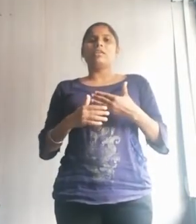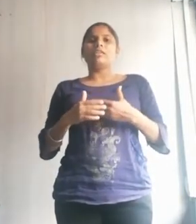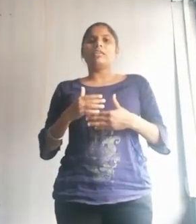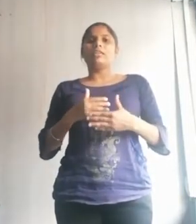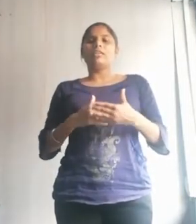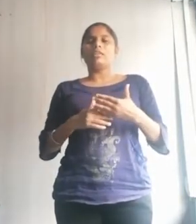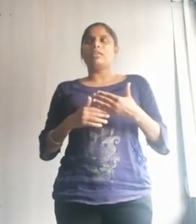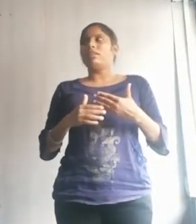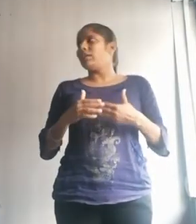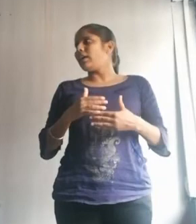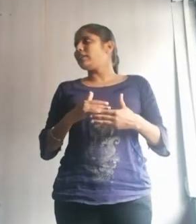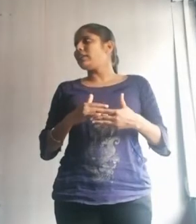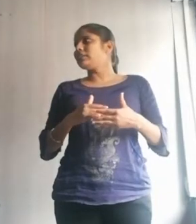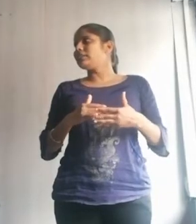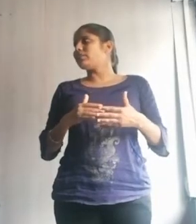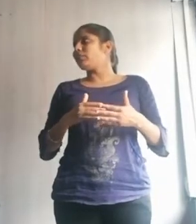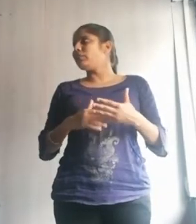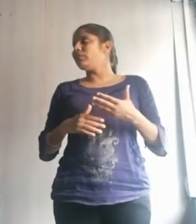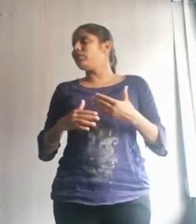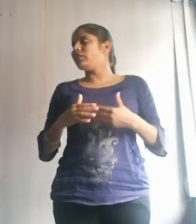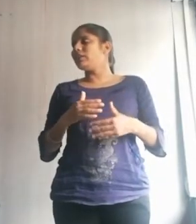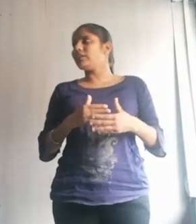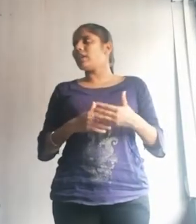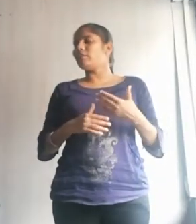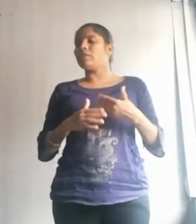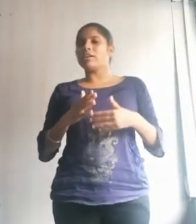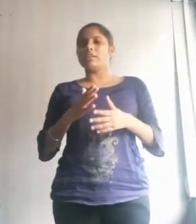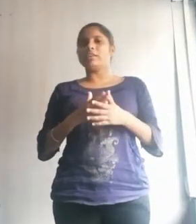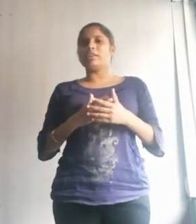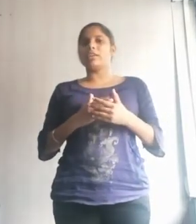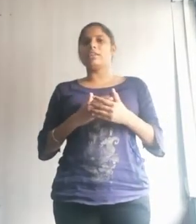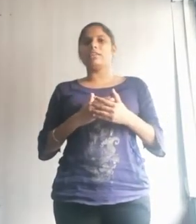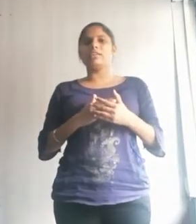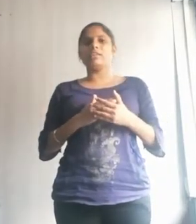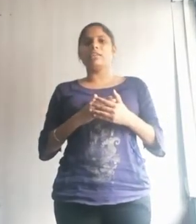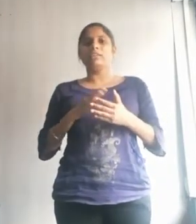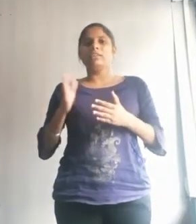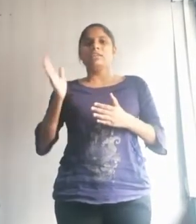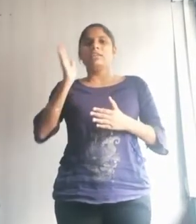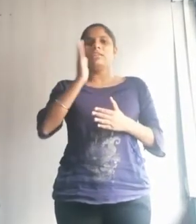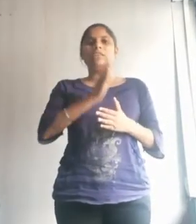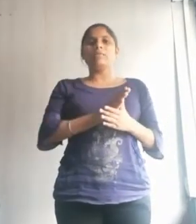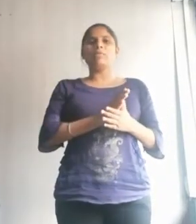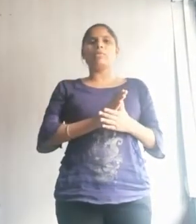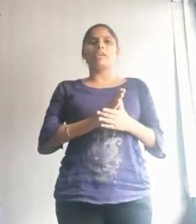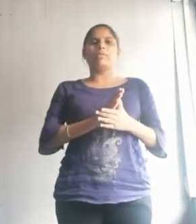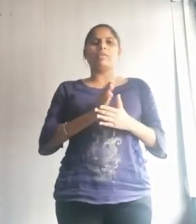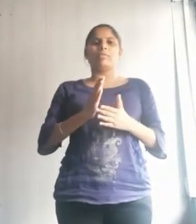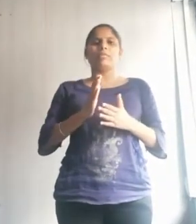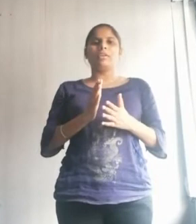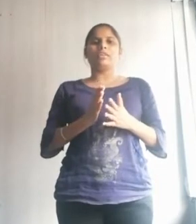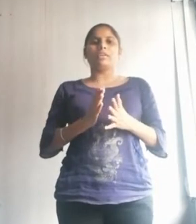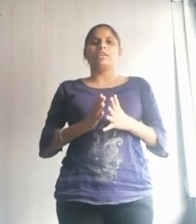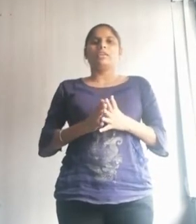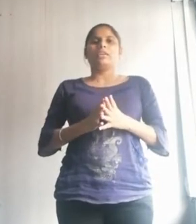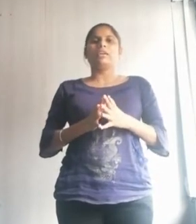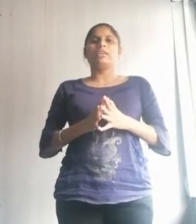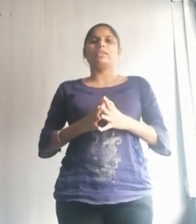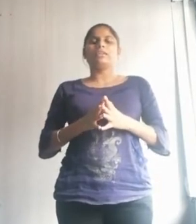it at least only one time or iterate in the program of the method. Then it is